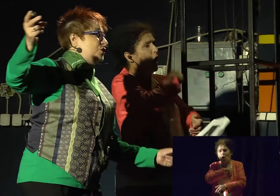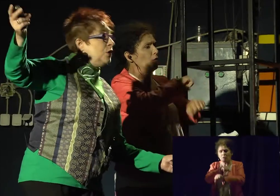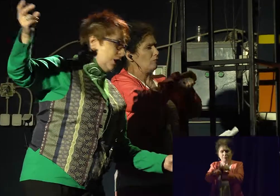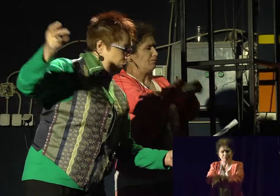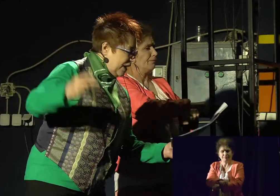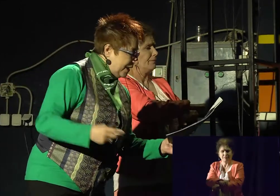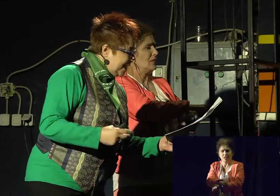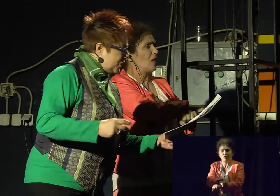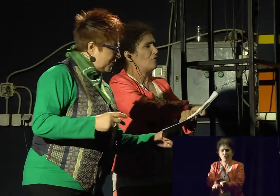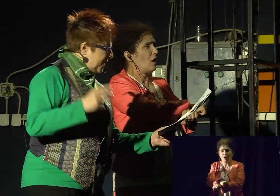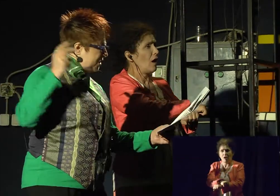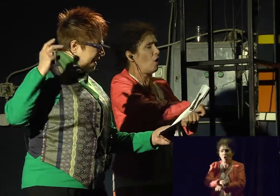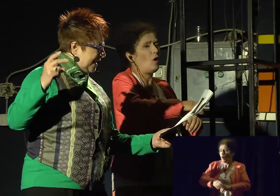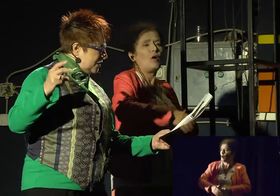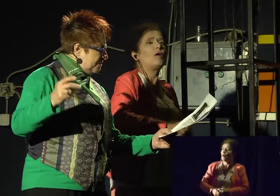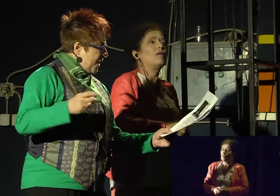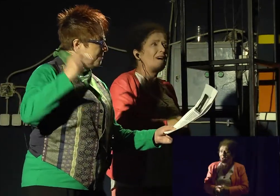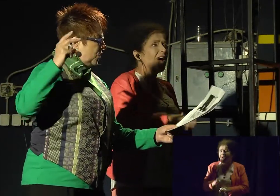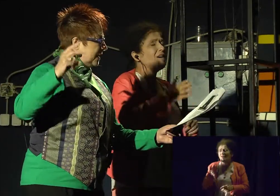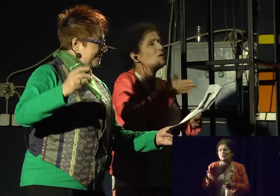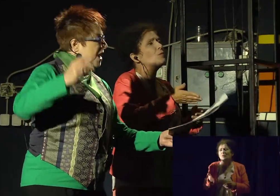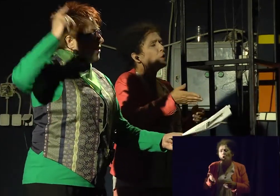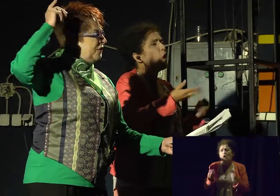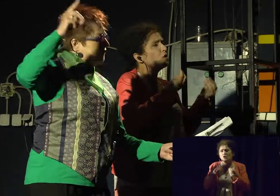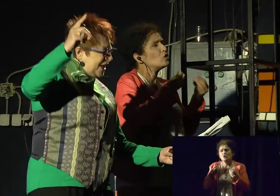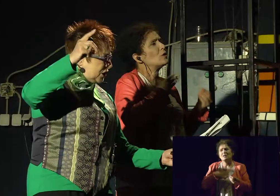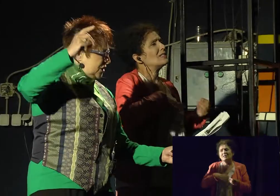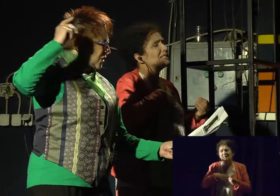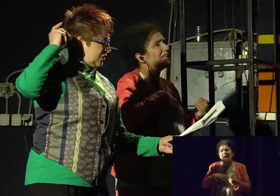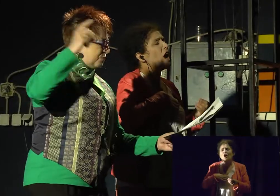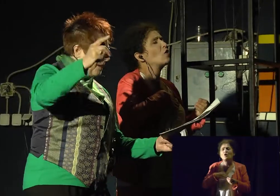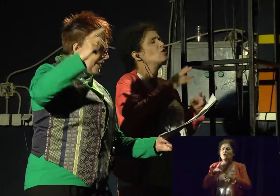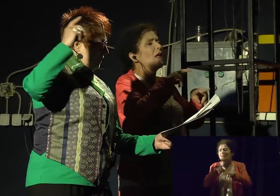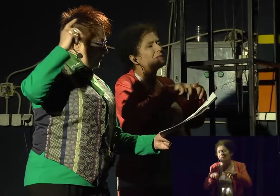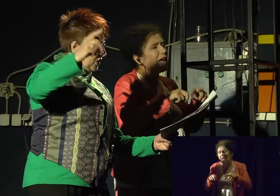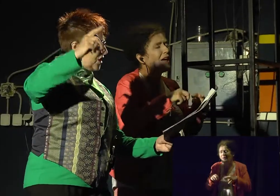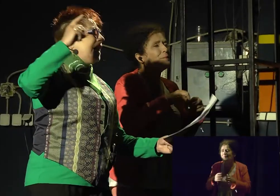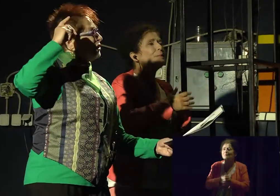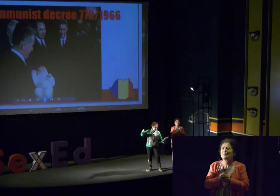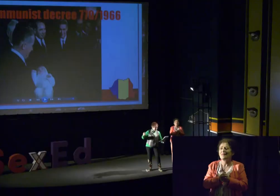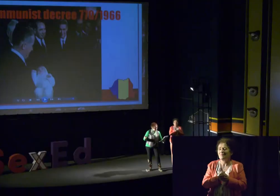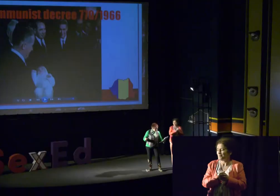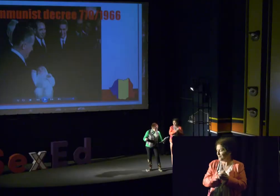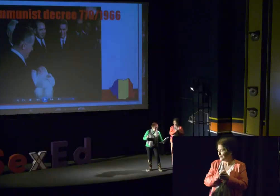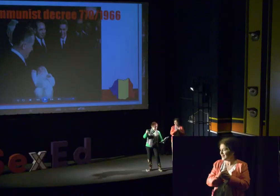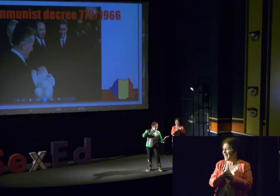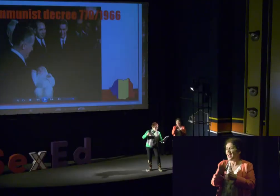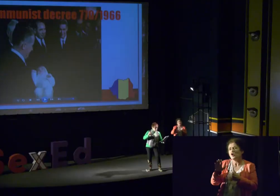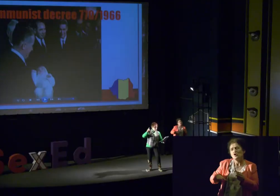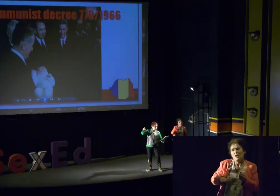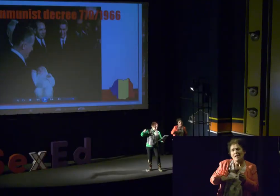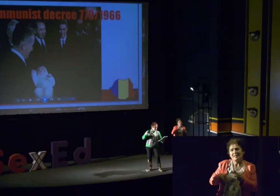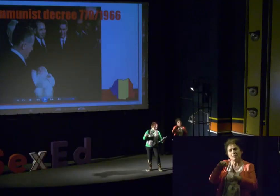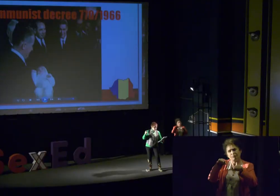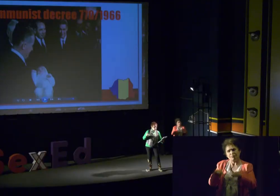he wanted to go down in history. He said, he proclaimed, "The fetus is the property of the entire society.